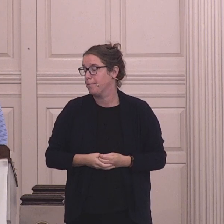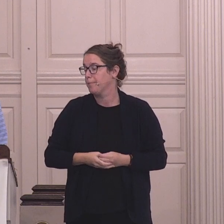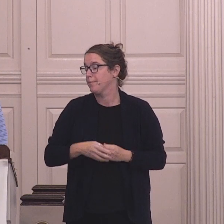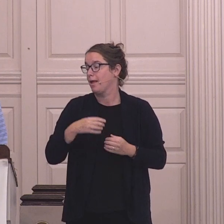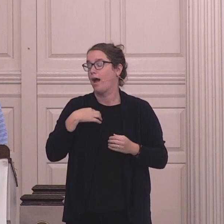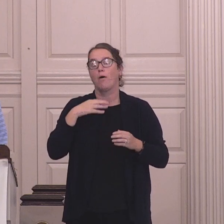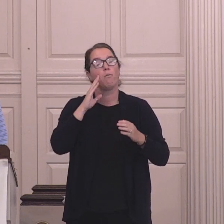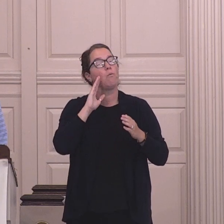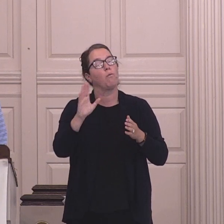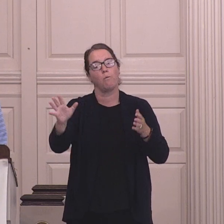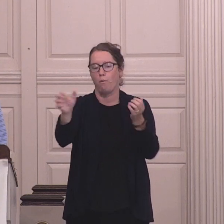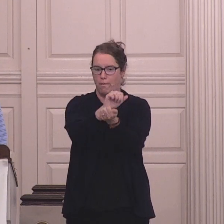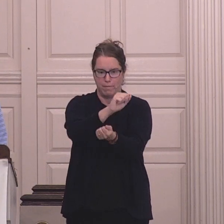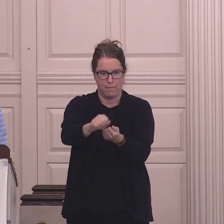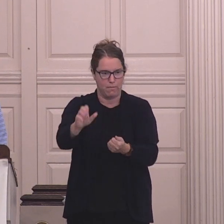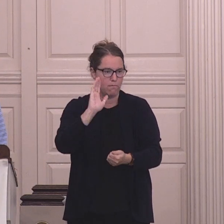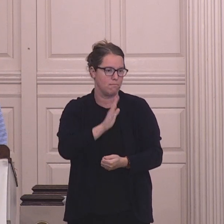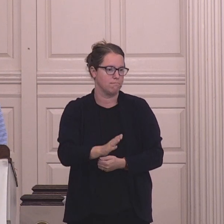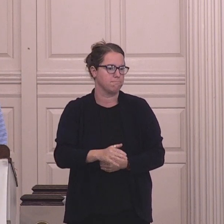and I will wipe them out.